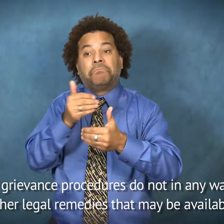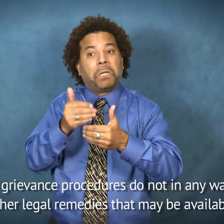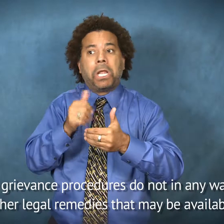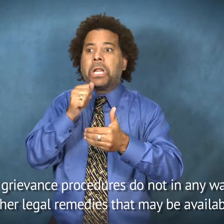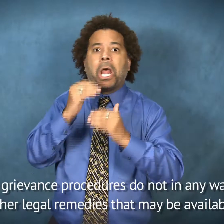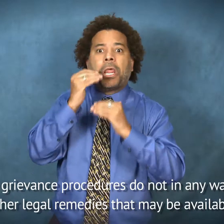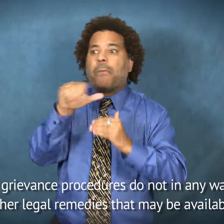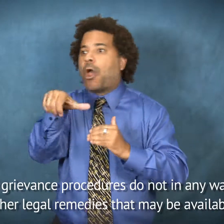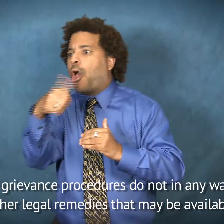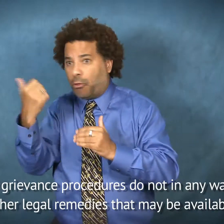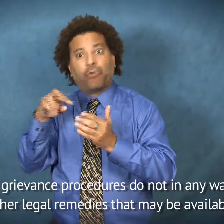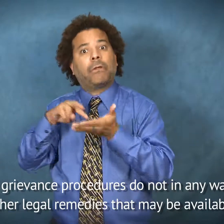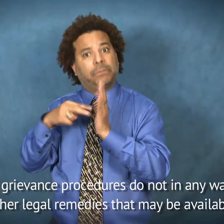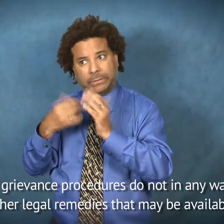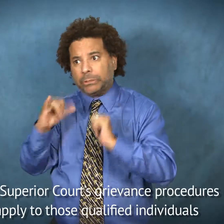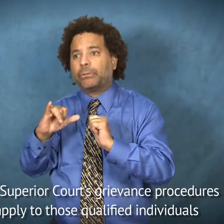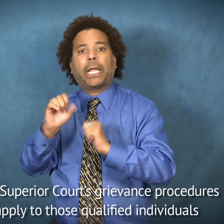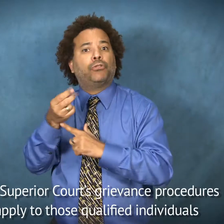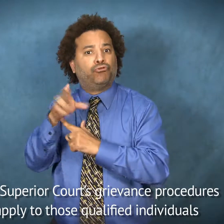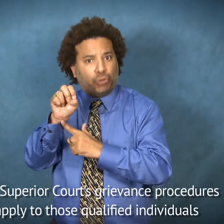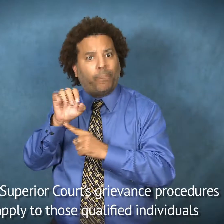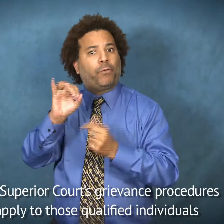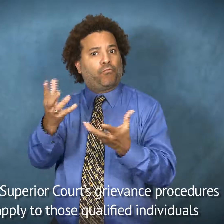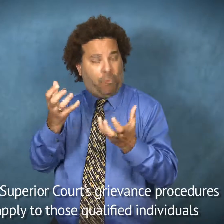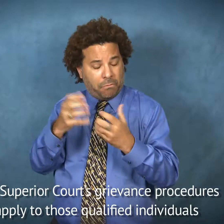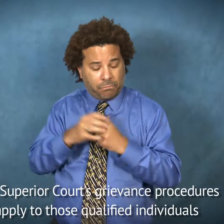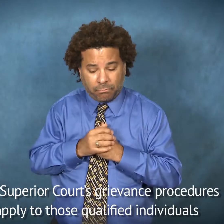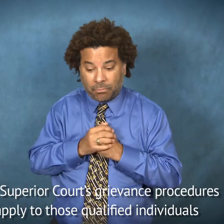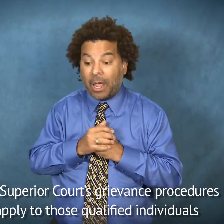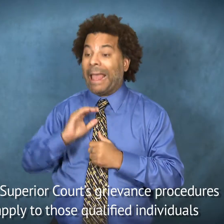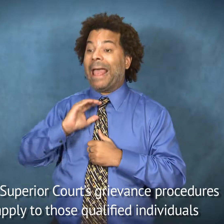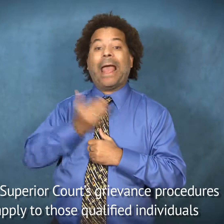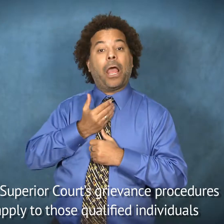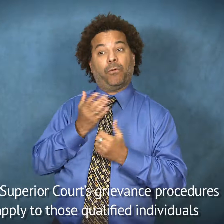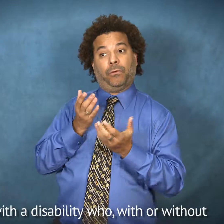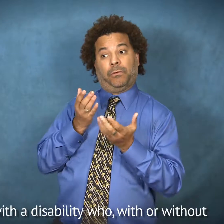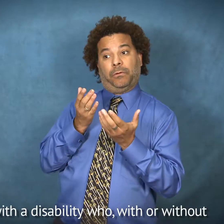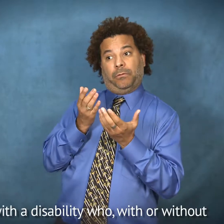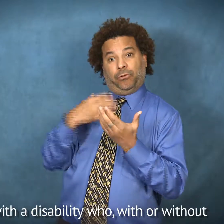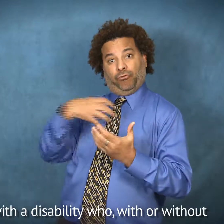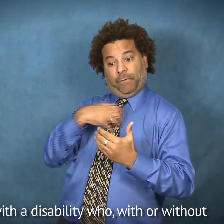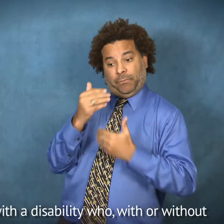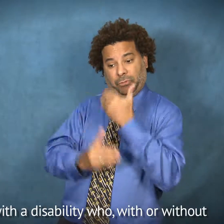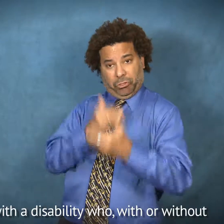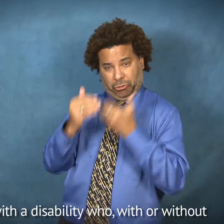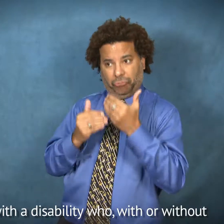legal remedies that may be available. The Superior Court's grievance procedures apply to those qualified individuals with a disability